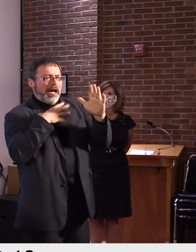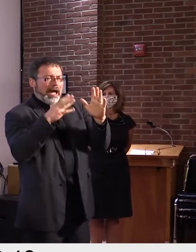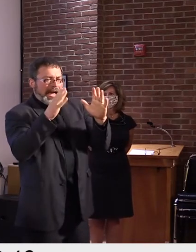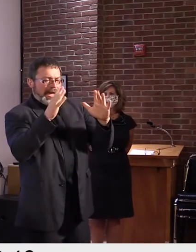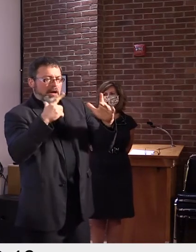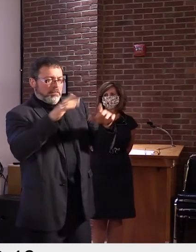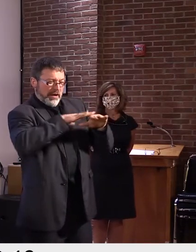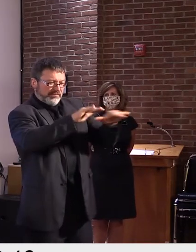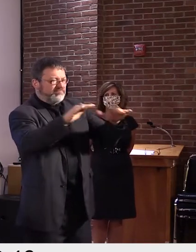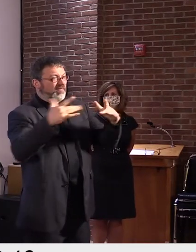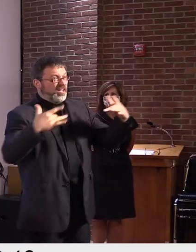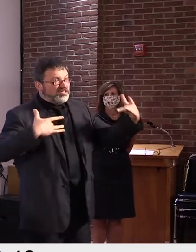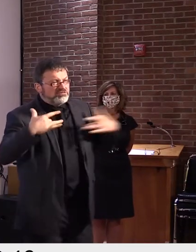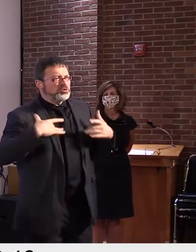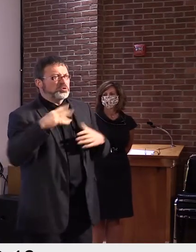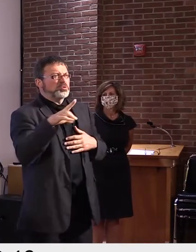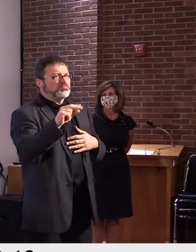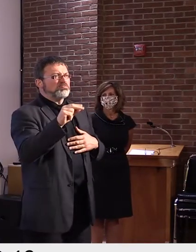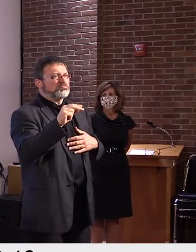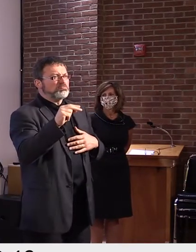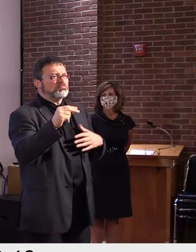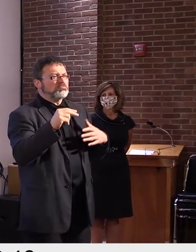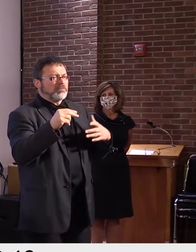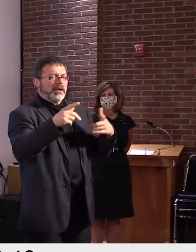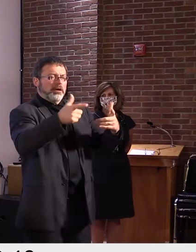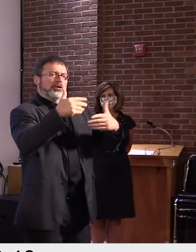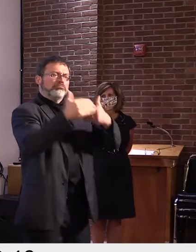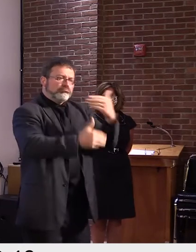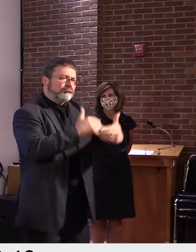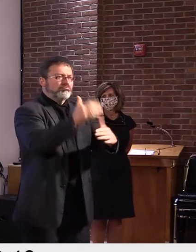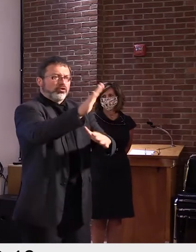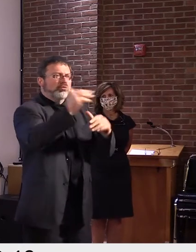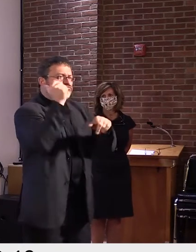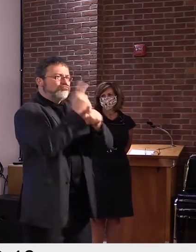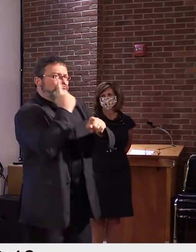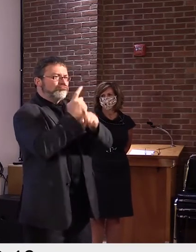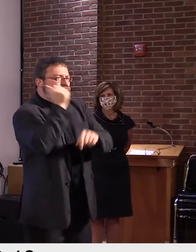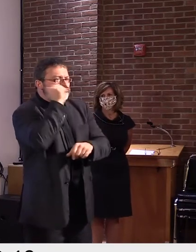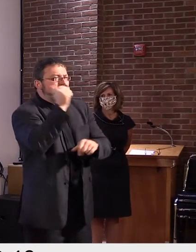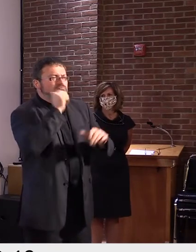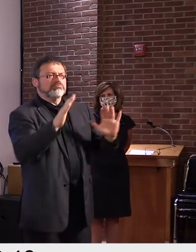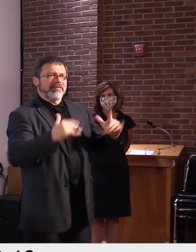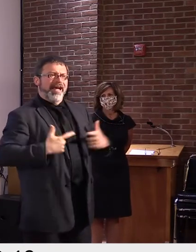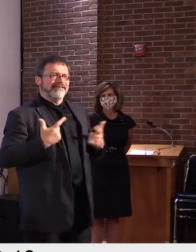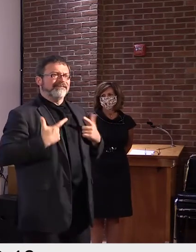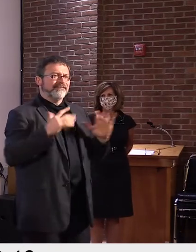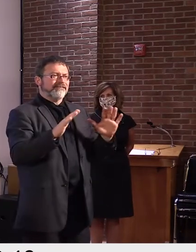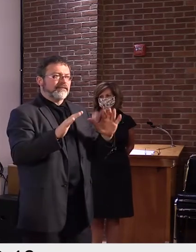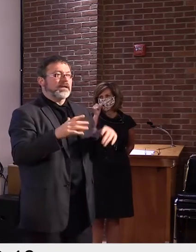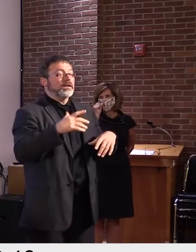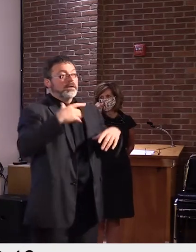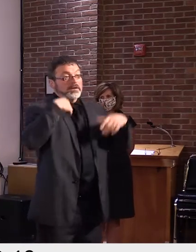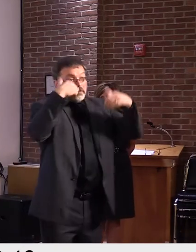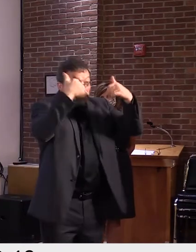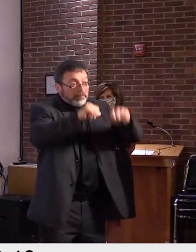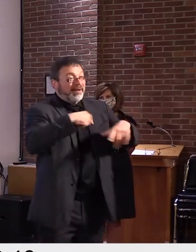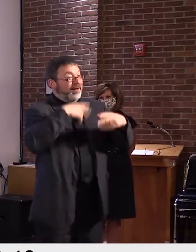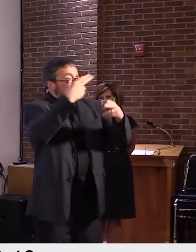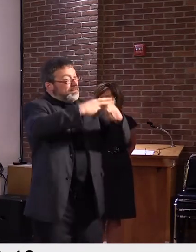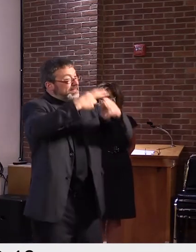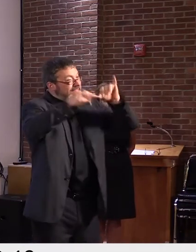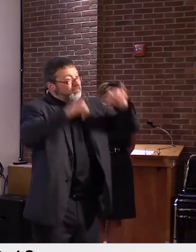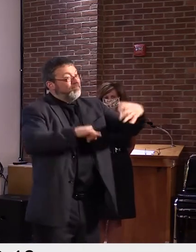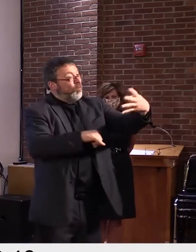about their normal lives at this point in time. Again, using all of the four rules of thumb that we've always pointed